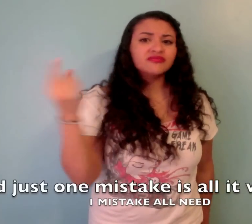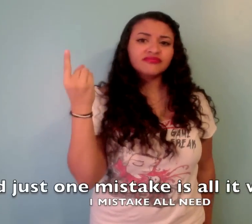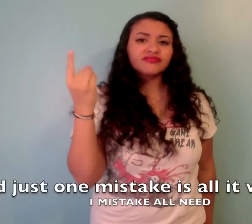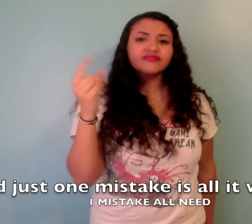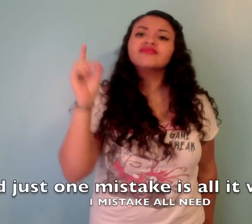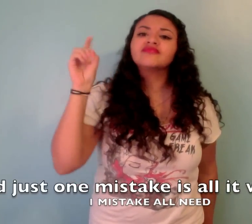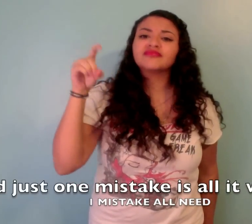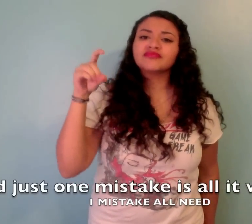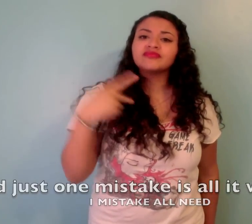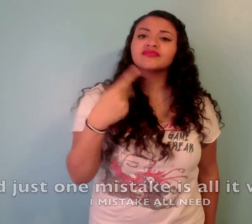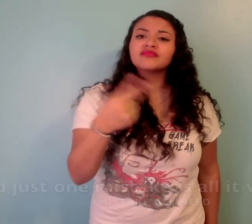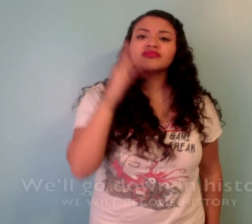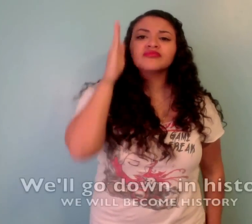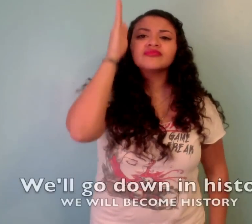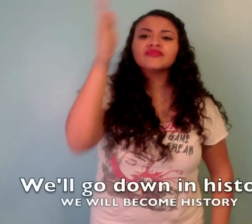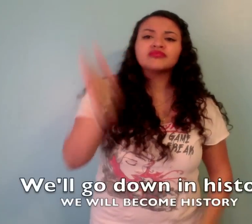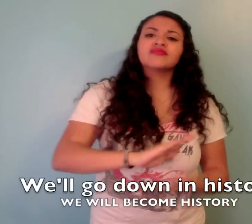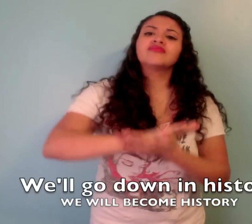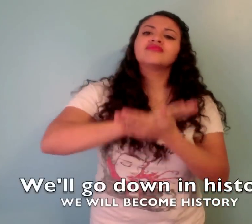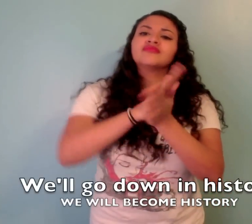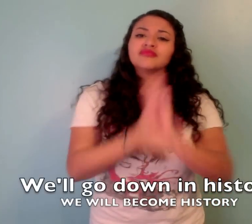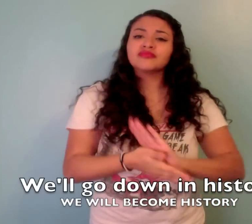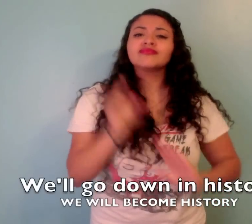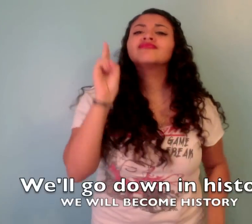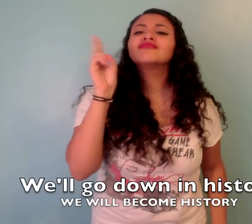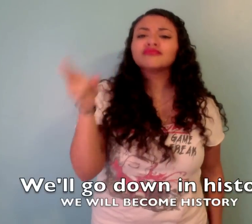all it will take We'll go down in history,